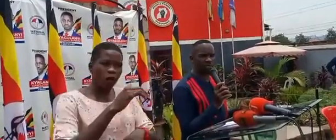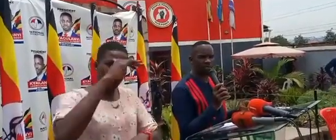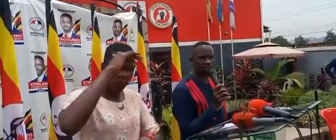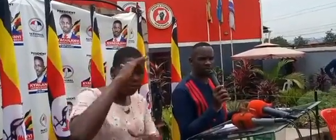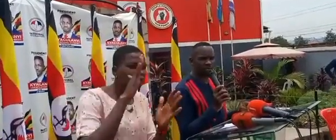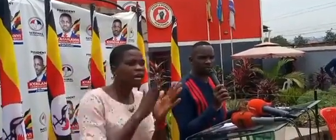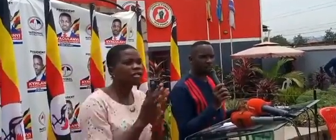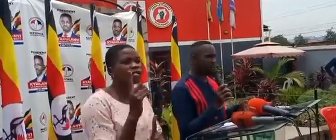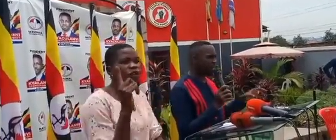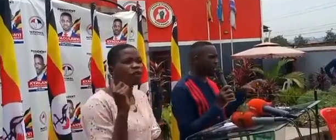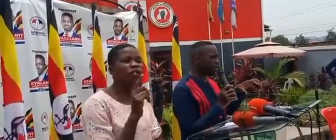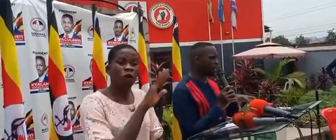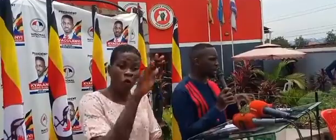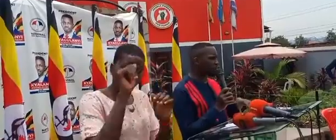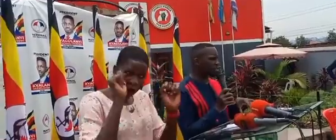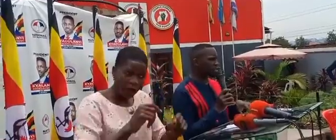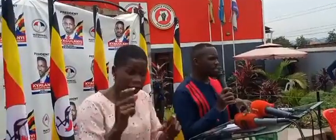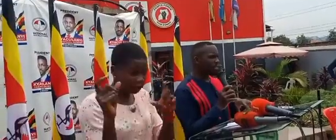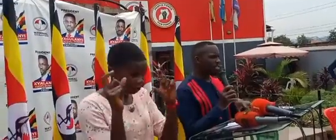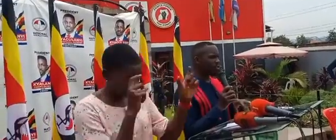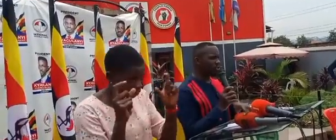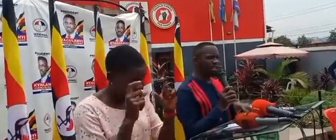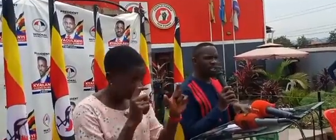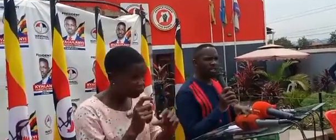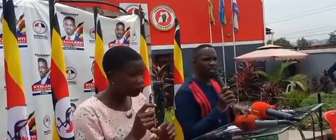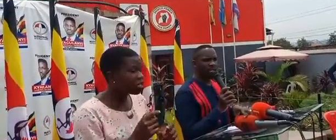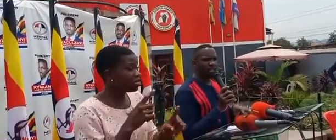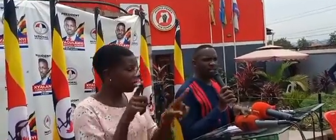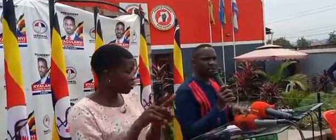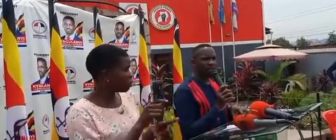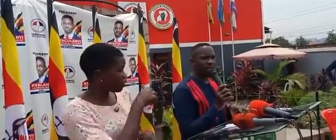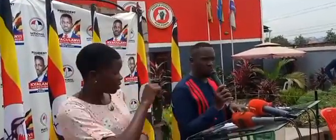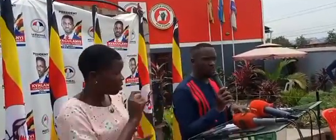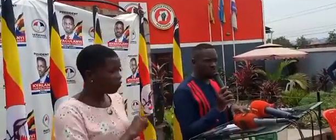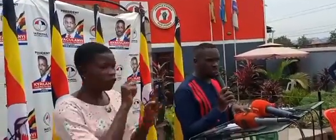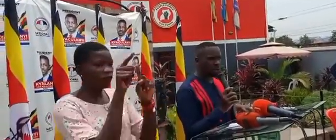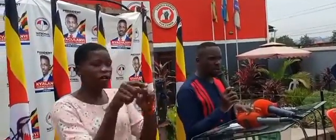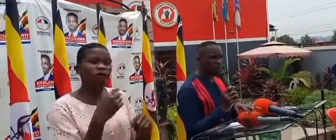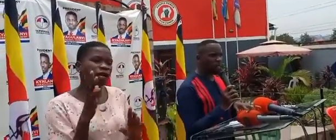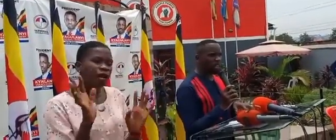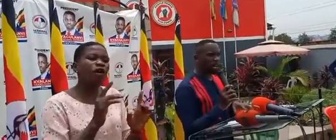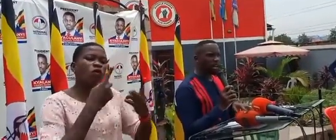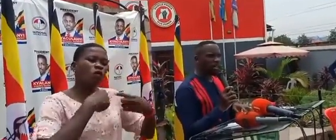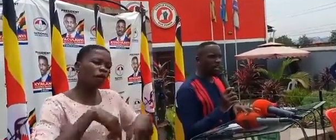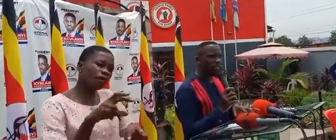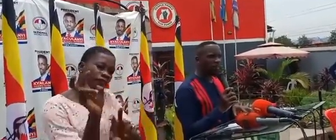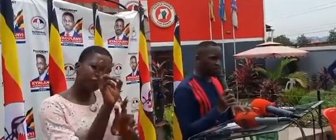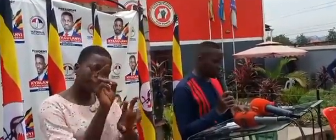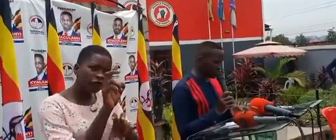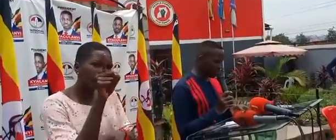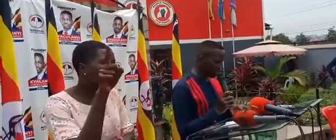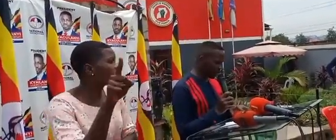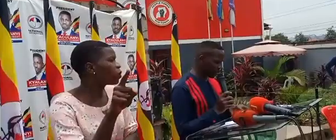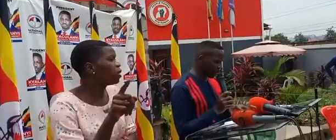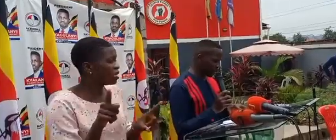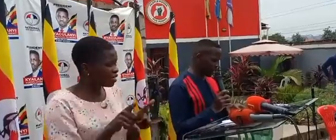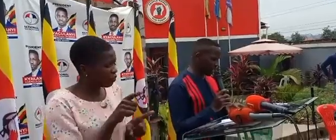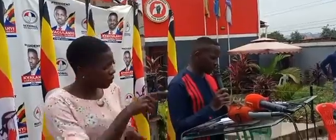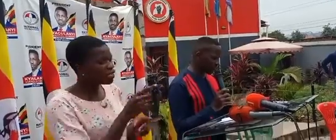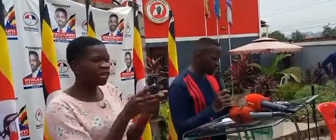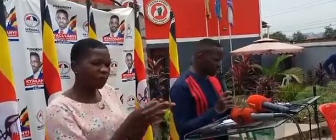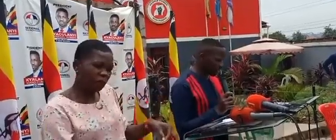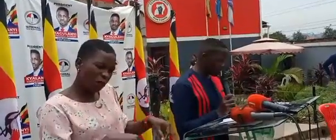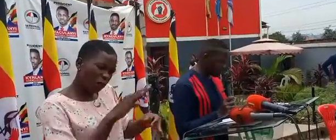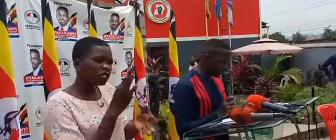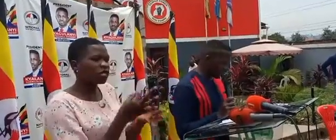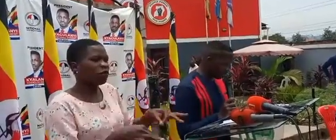all the others on notice. By them coming out, it is to say, we are watching you. And that's the most important protection that we can